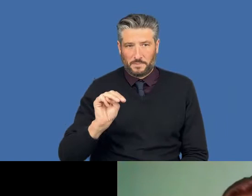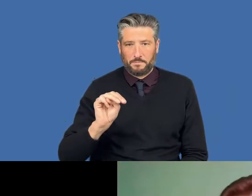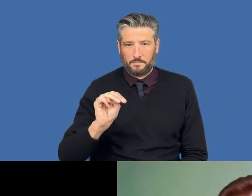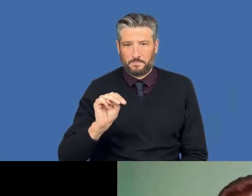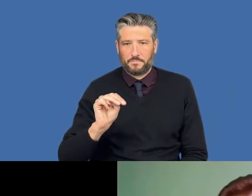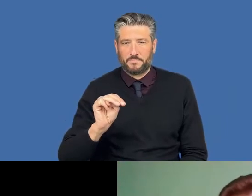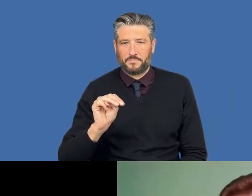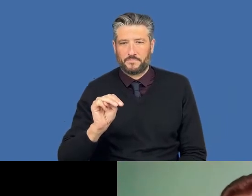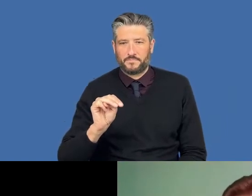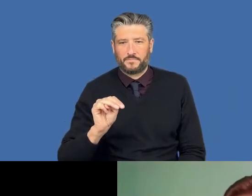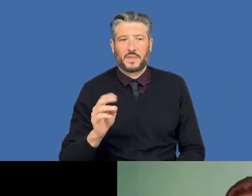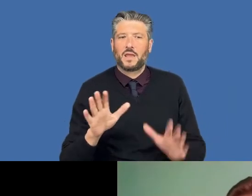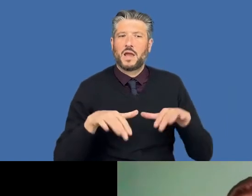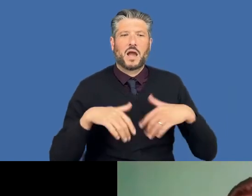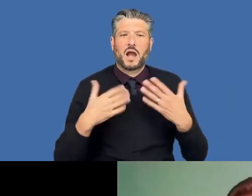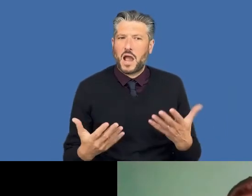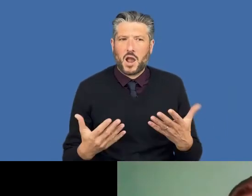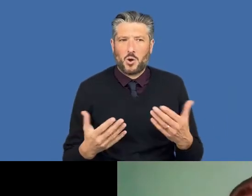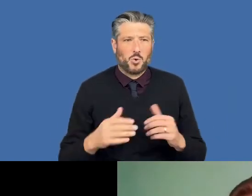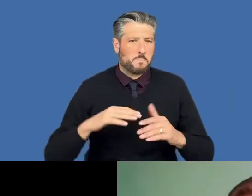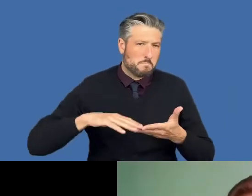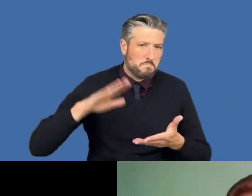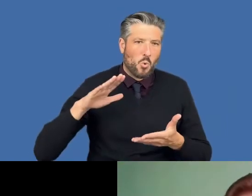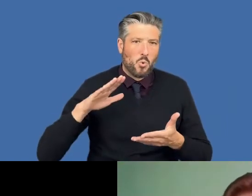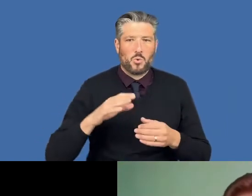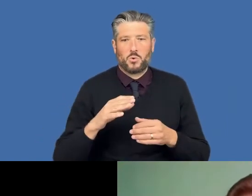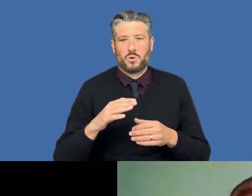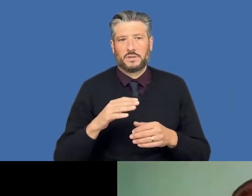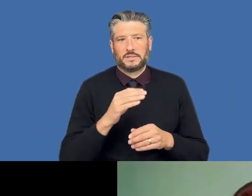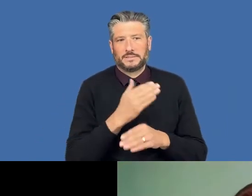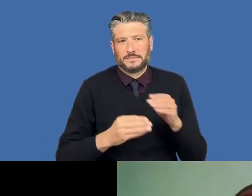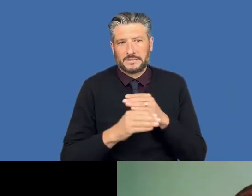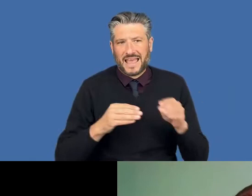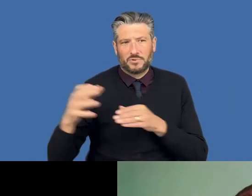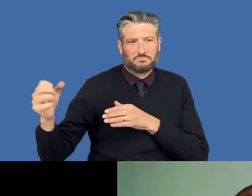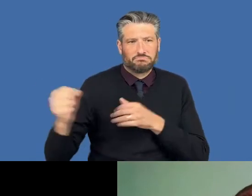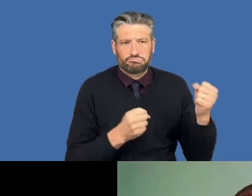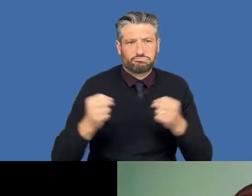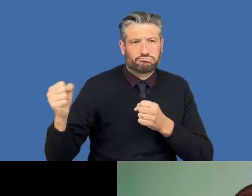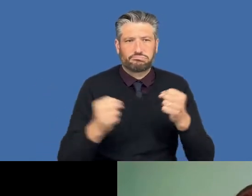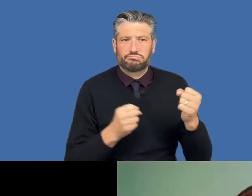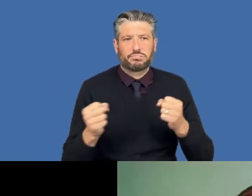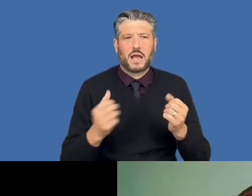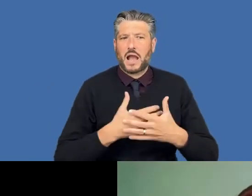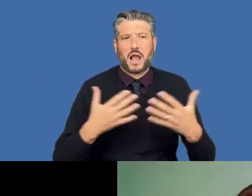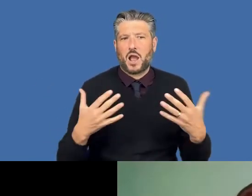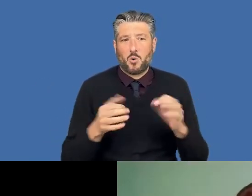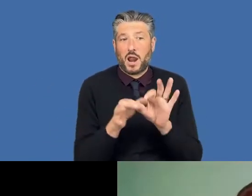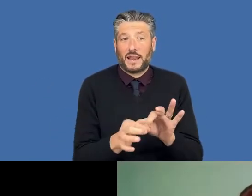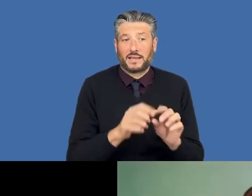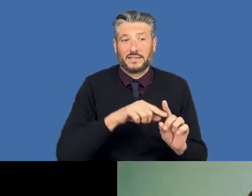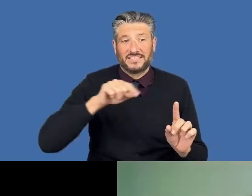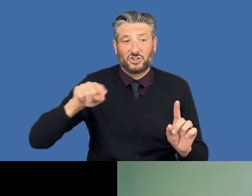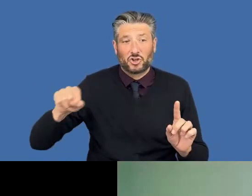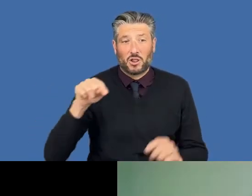with disabilities into jobs in the digital economy? If Neil said anything that you wanted to say, please feel free to repeat